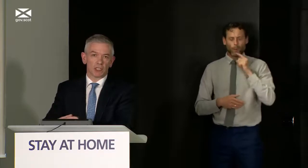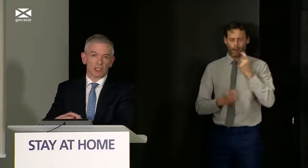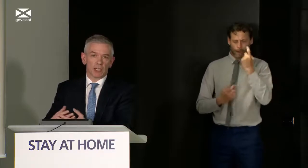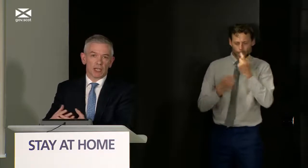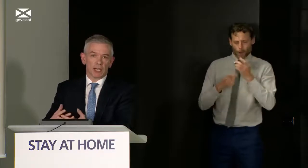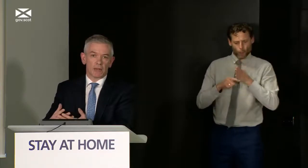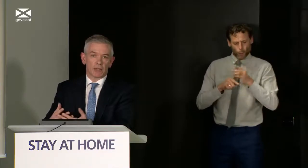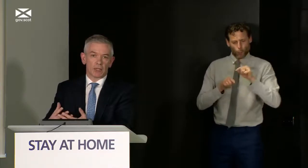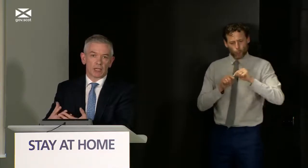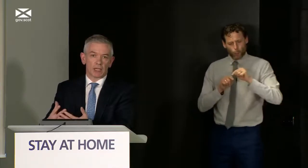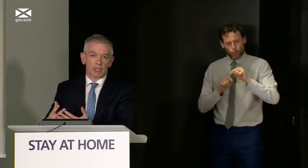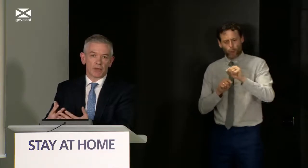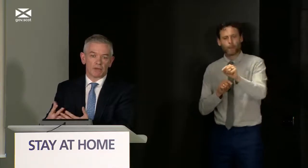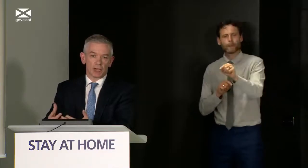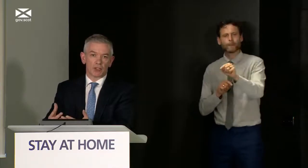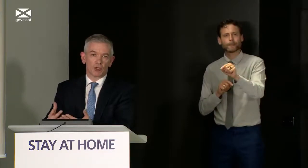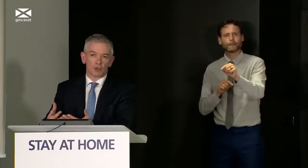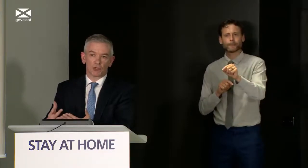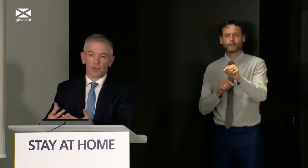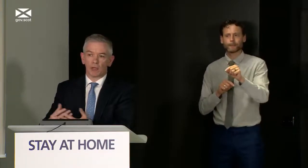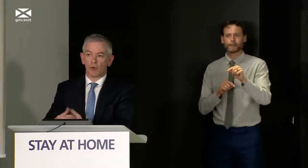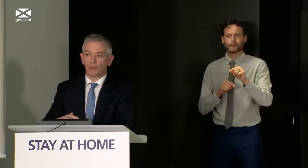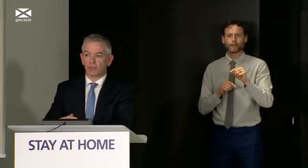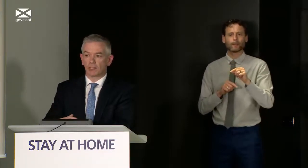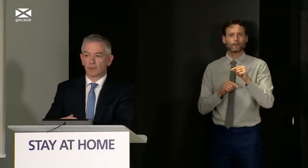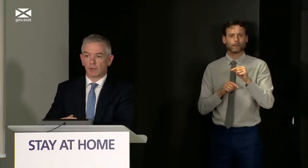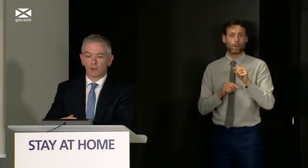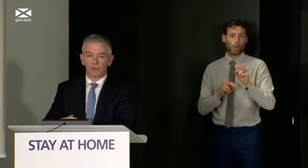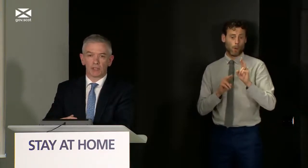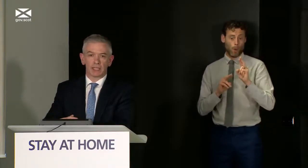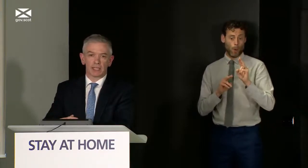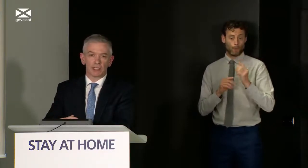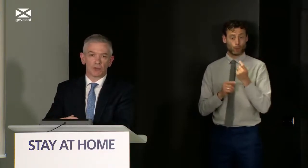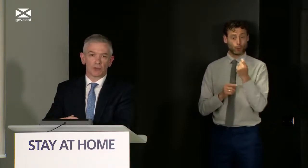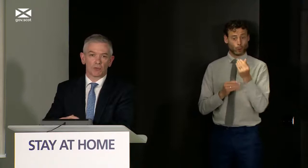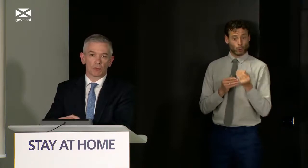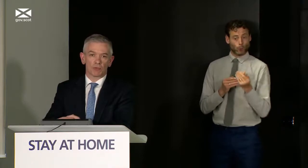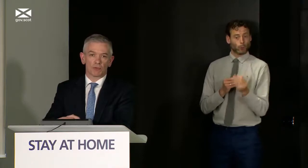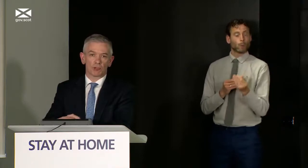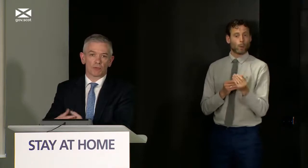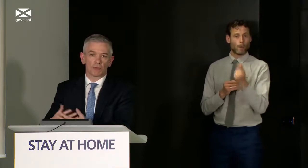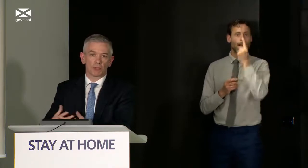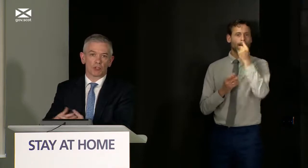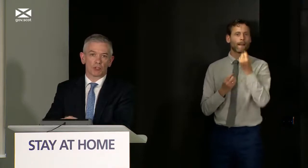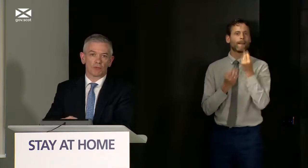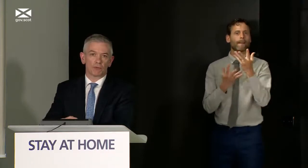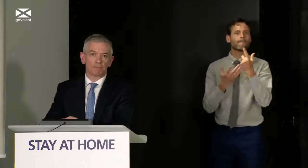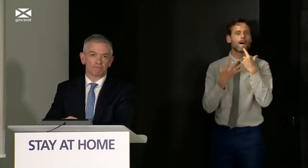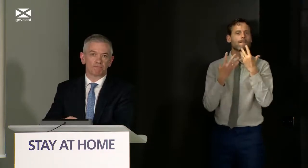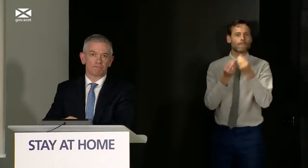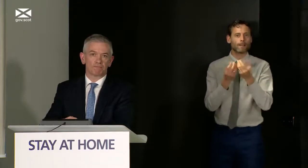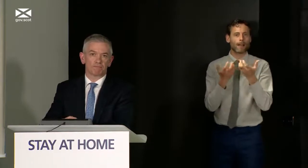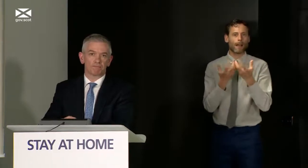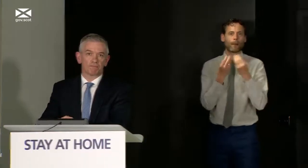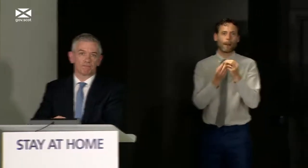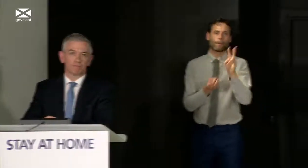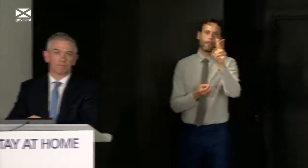coming weeks in very short spell, hopefully, to be able to provide guidance that will give them some sort of comfort.